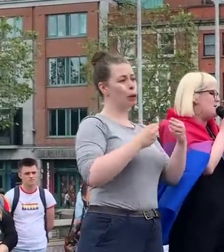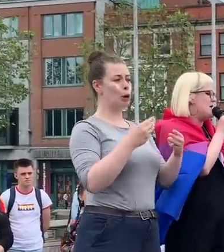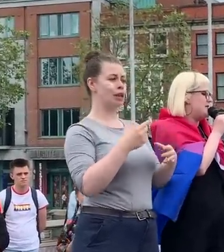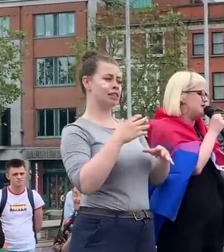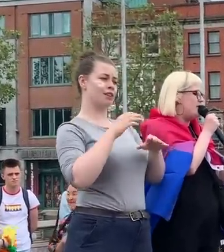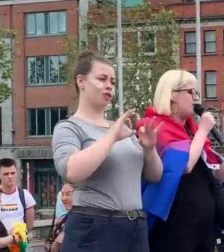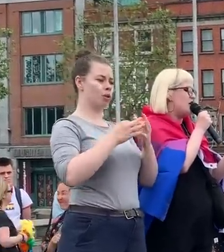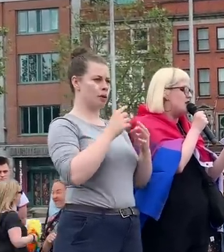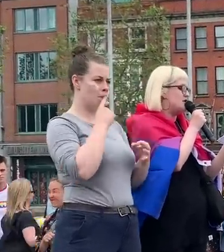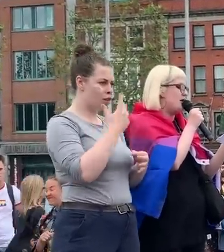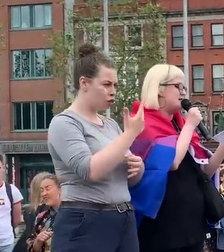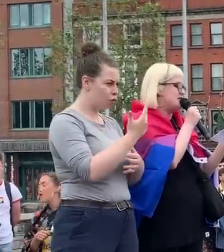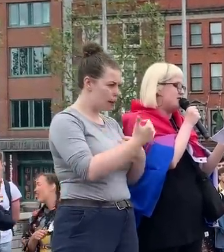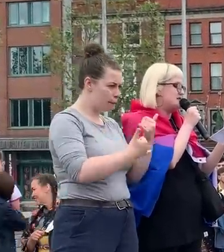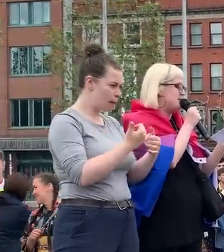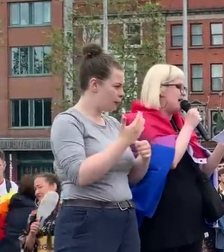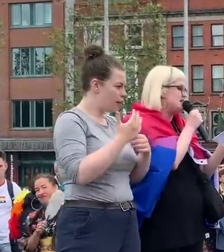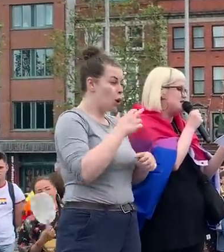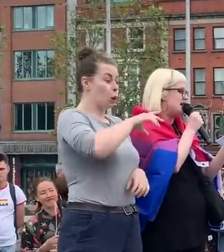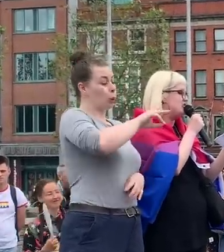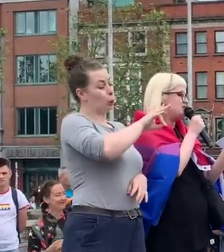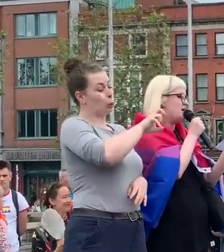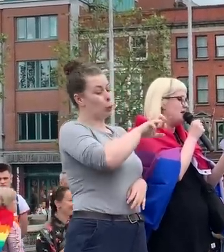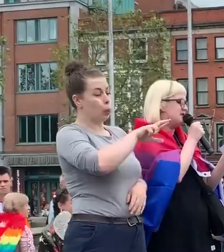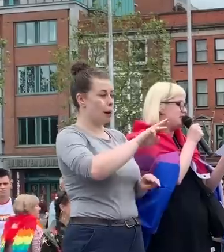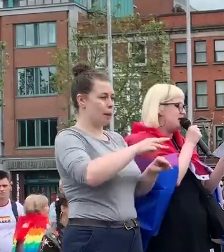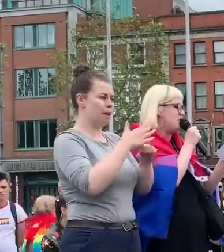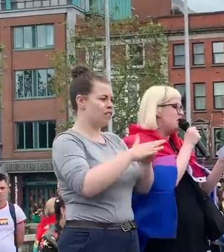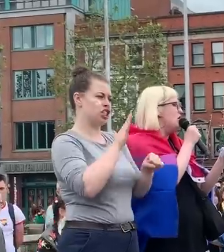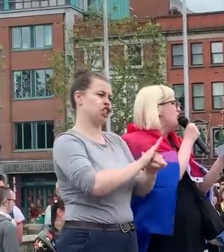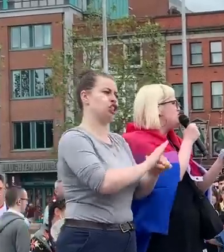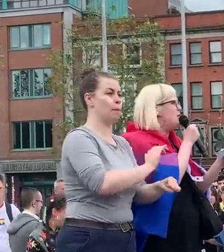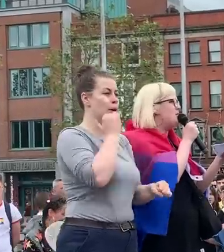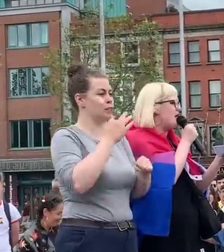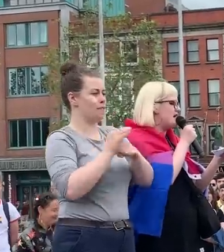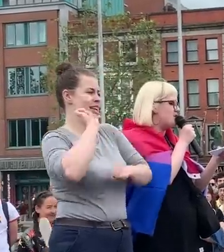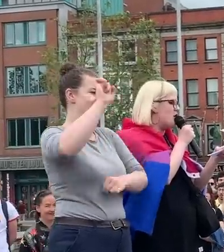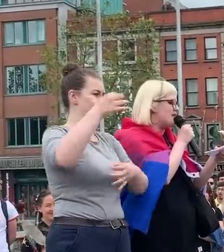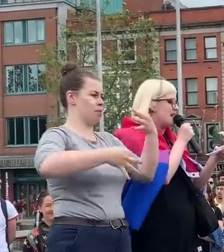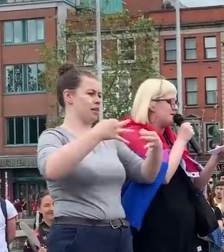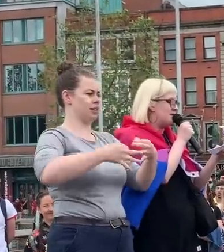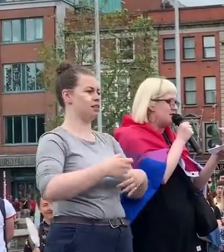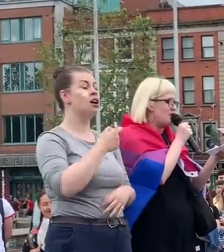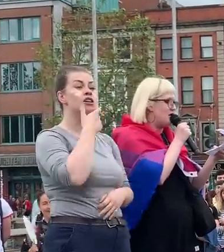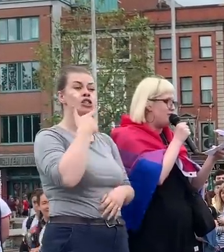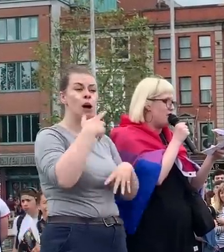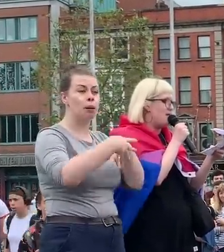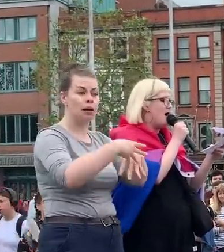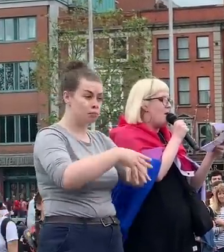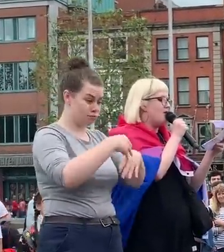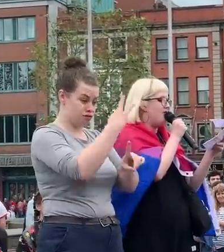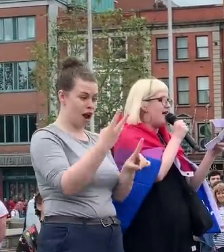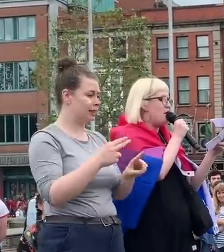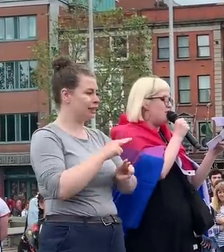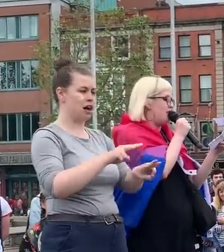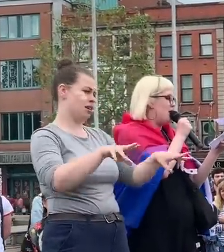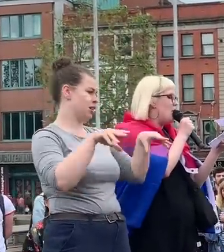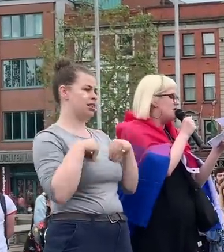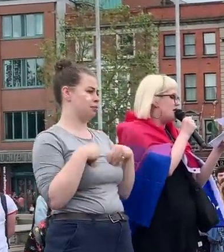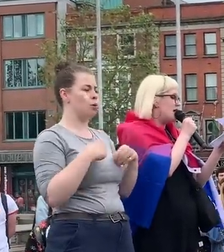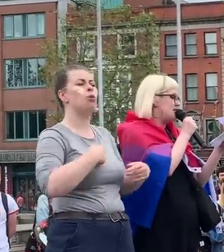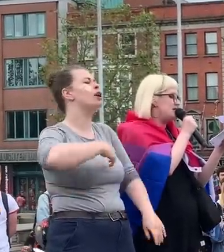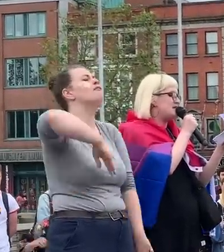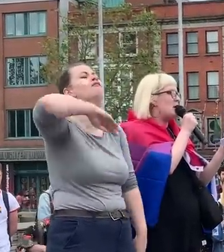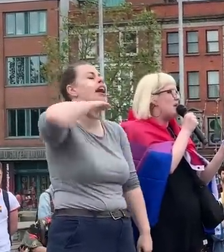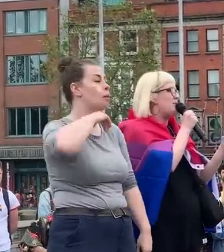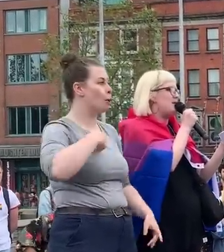while queer people suffer the consequences of his complacent and dangerous politics below. Dublin Pride is unacceptable in its current form, and we're fed up with it.